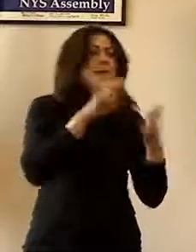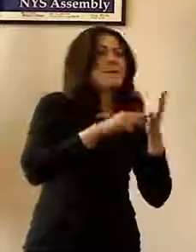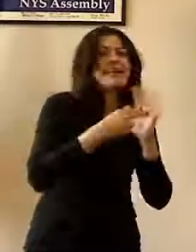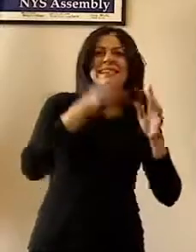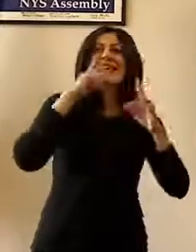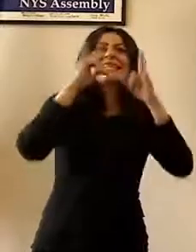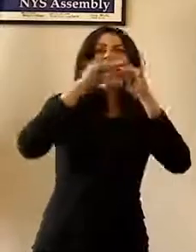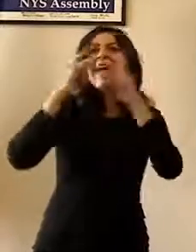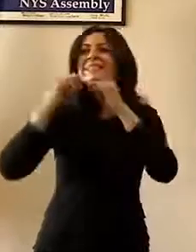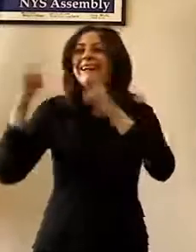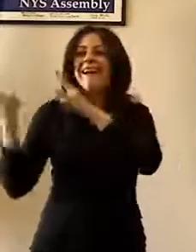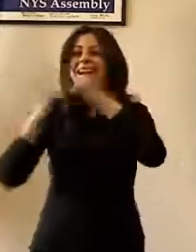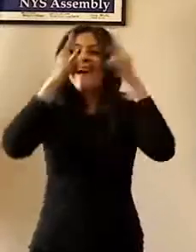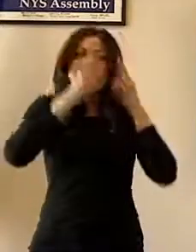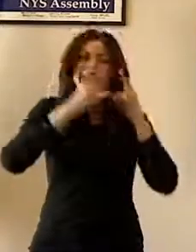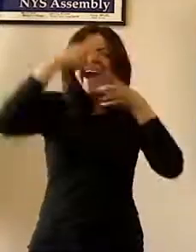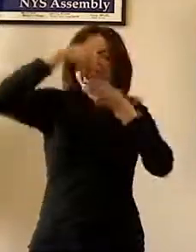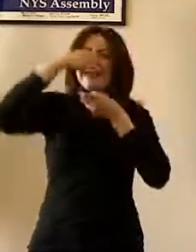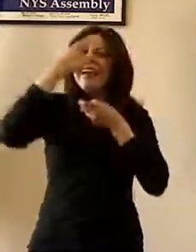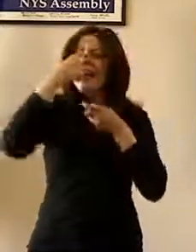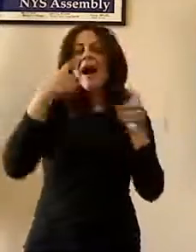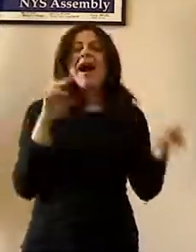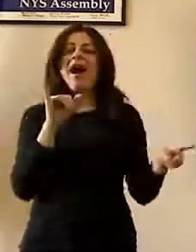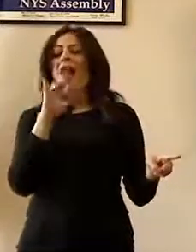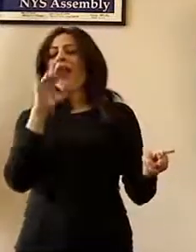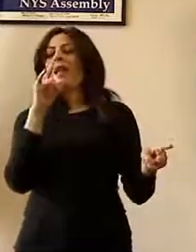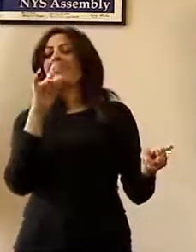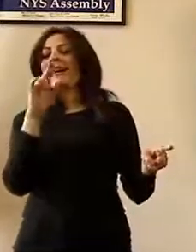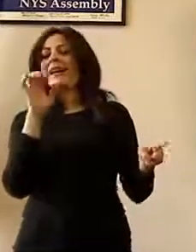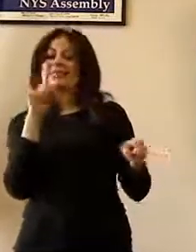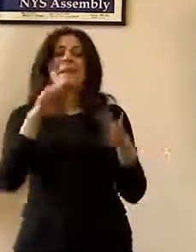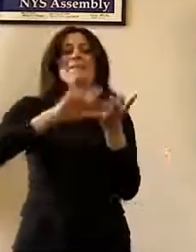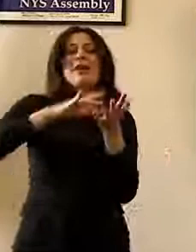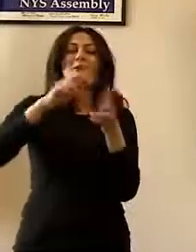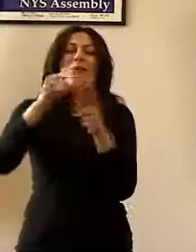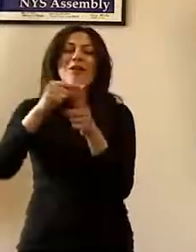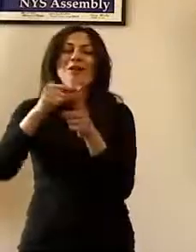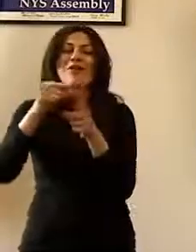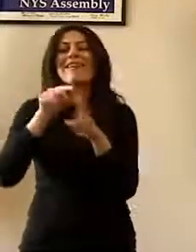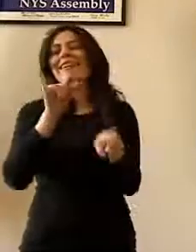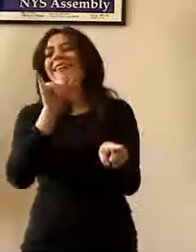No, that's a medical term. Yes.